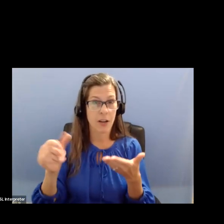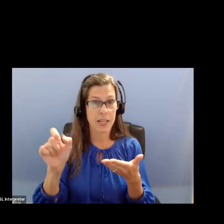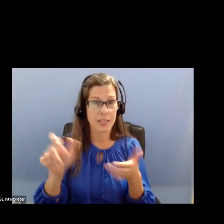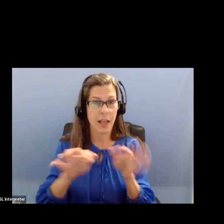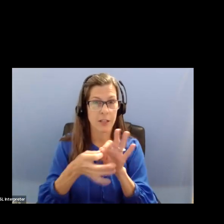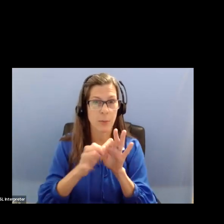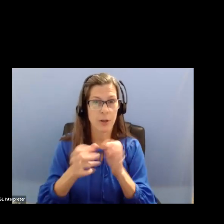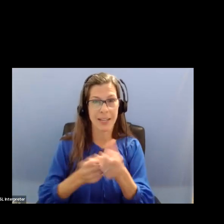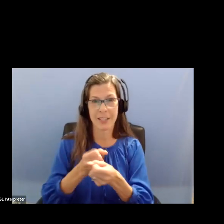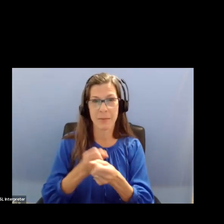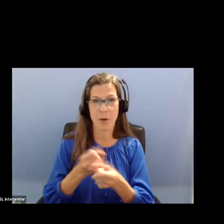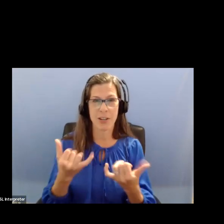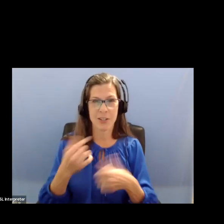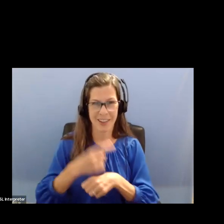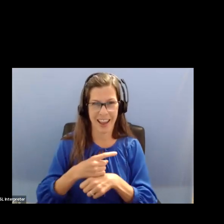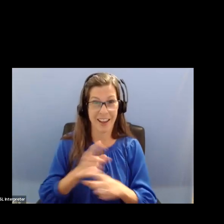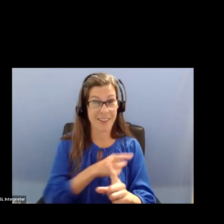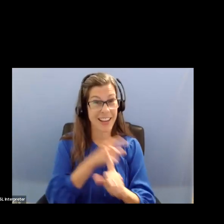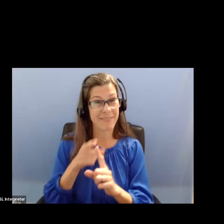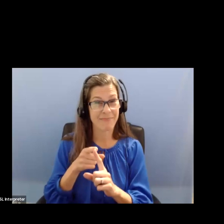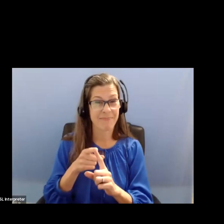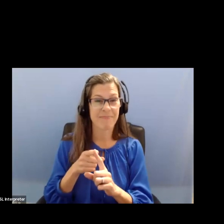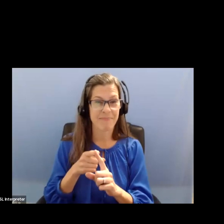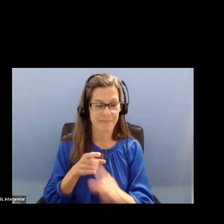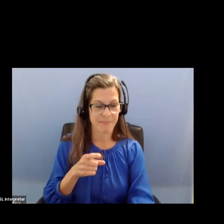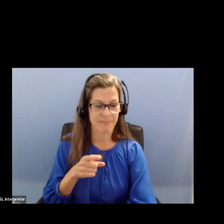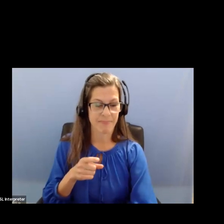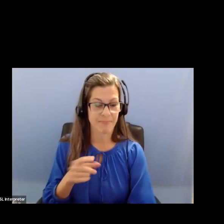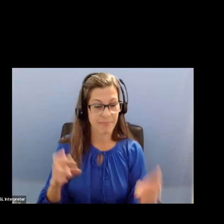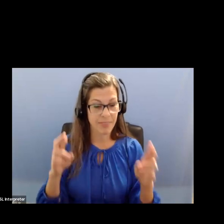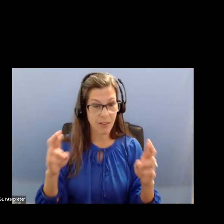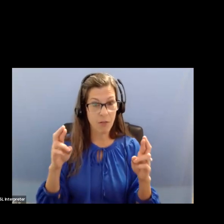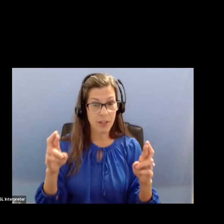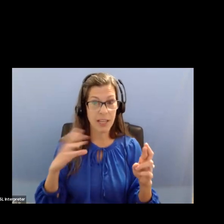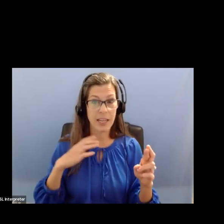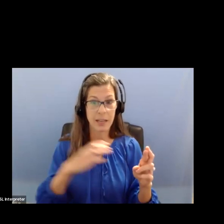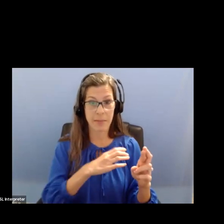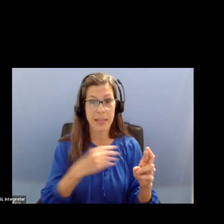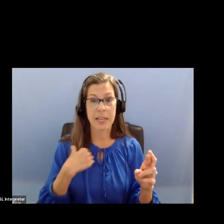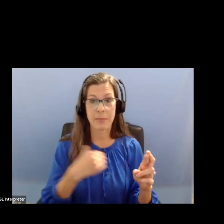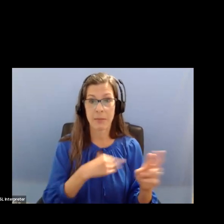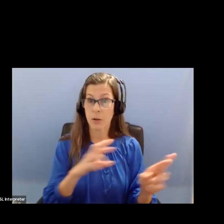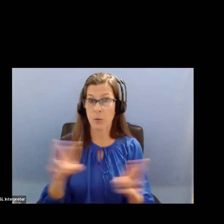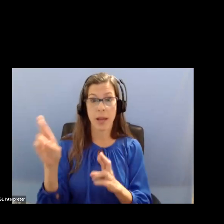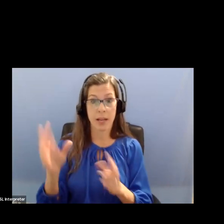today. All right, so hopefully our steering committee members are ready to offer